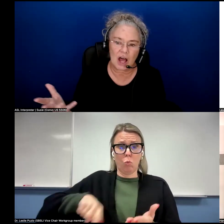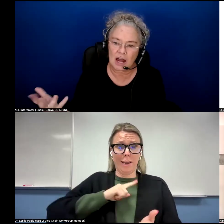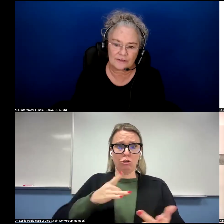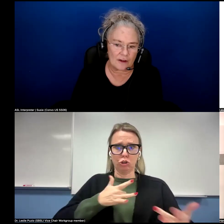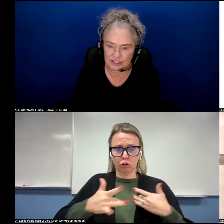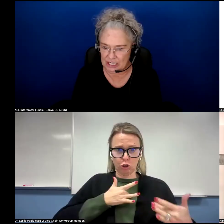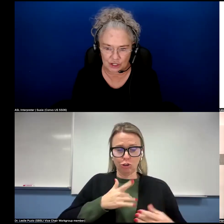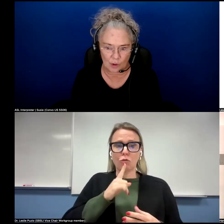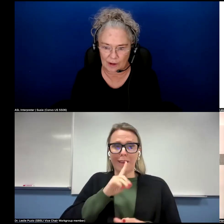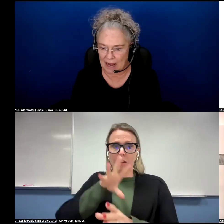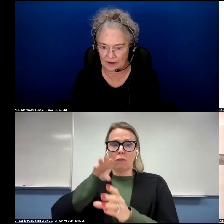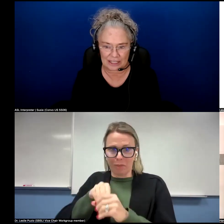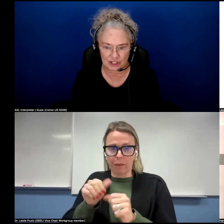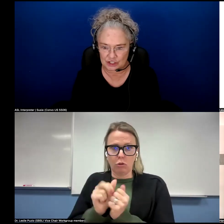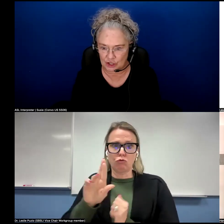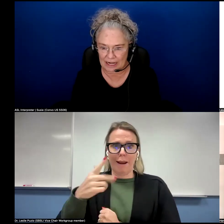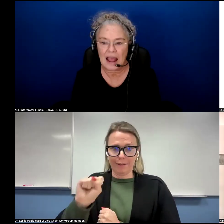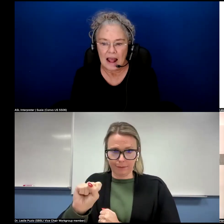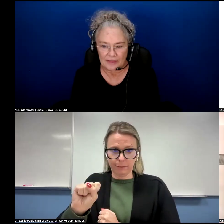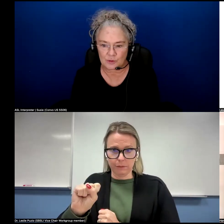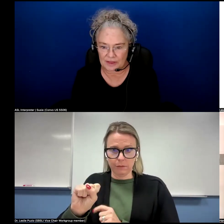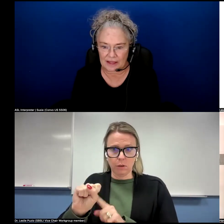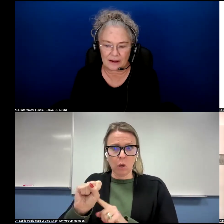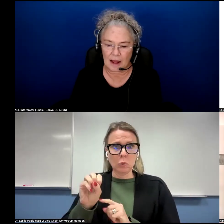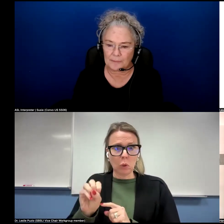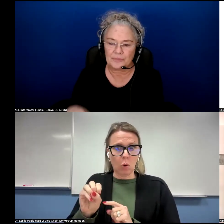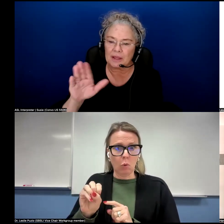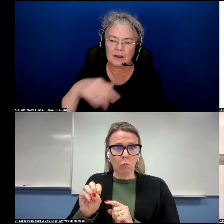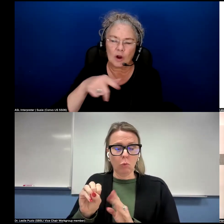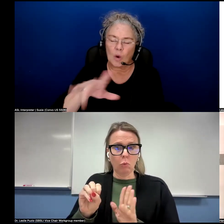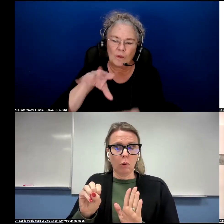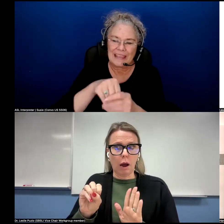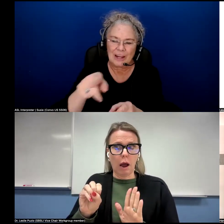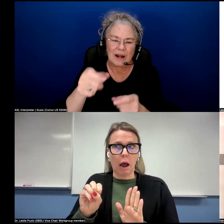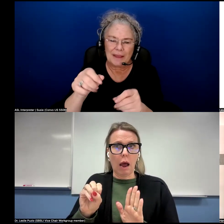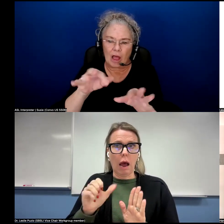a lot of conversation going around that's concerning, that's within